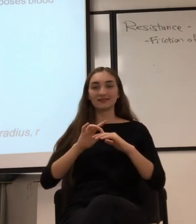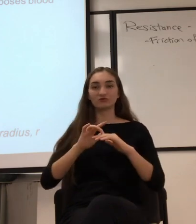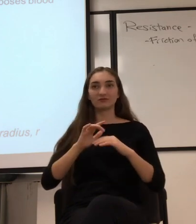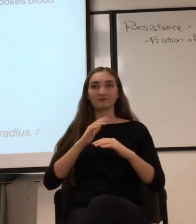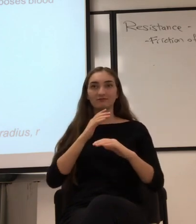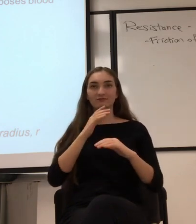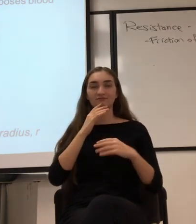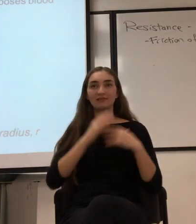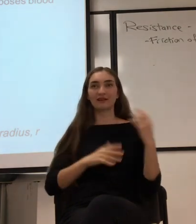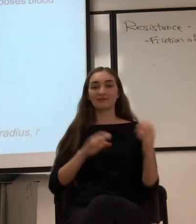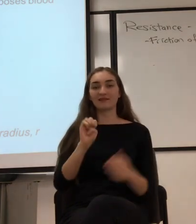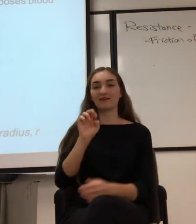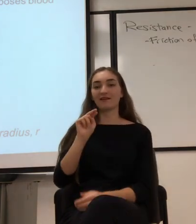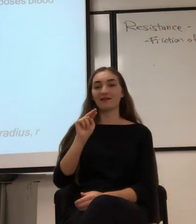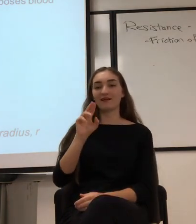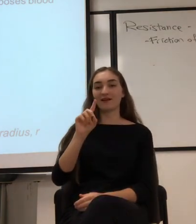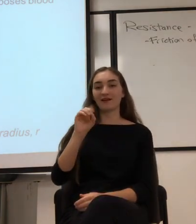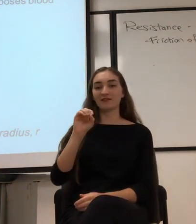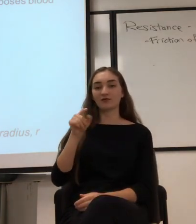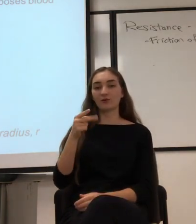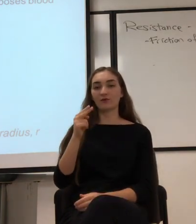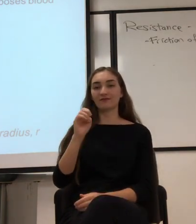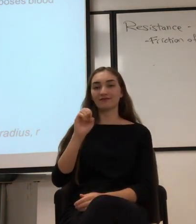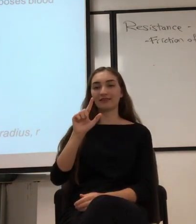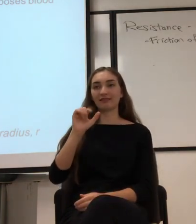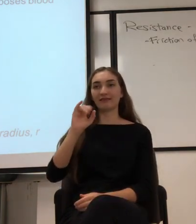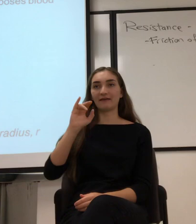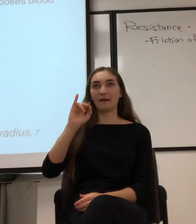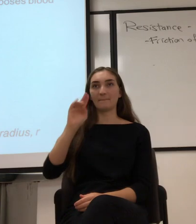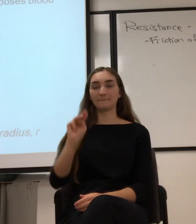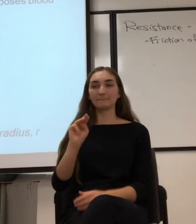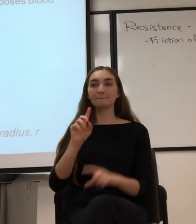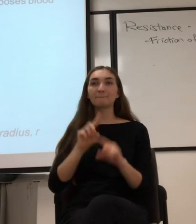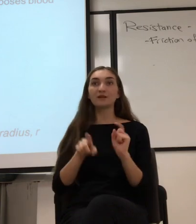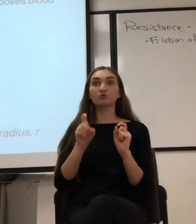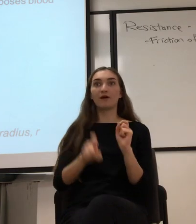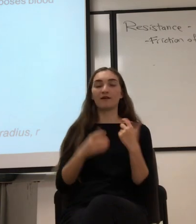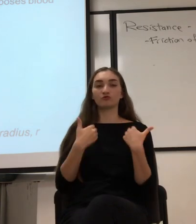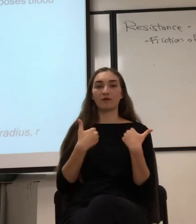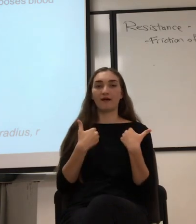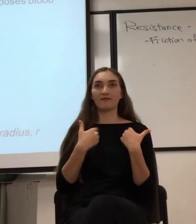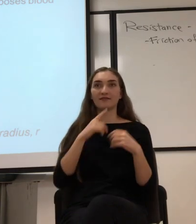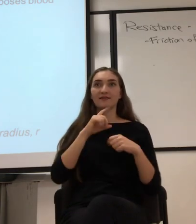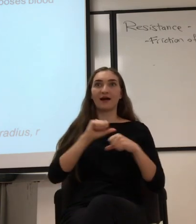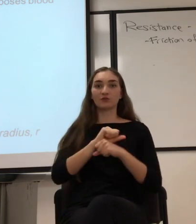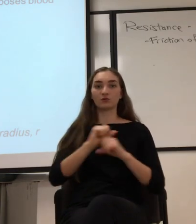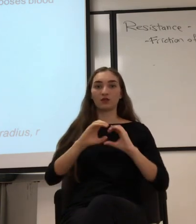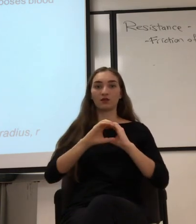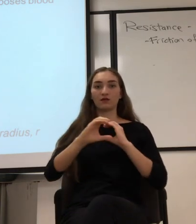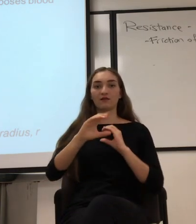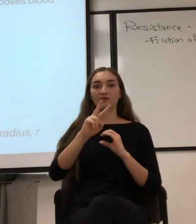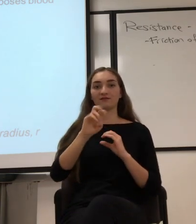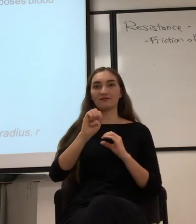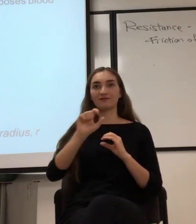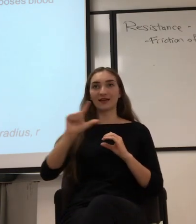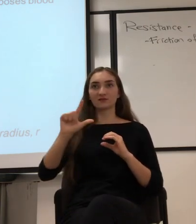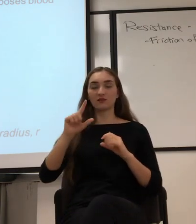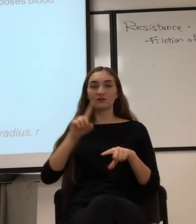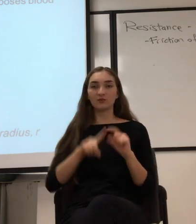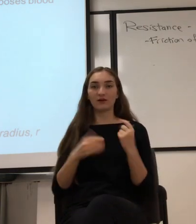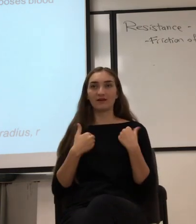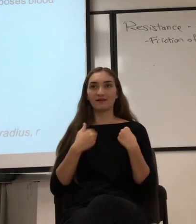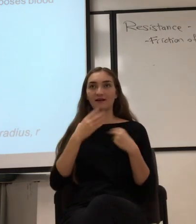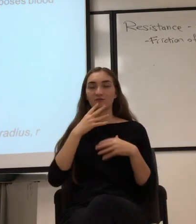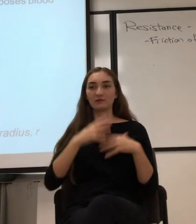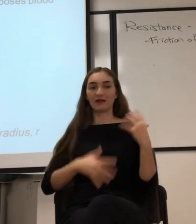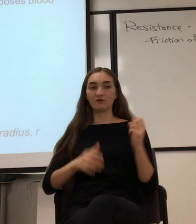what I'm talking about here. But you know, you have to have a blood vessel. You can't just have blood hanging in space. You know, it's flowing through